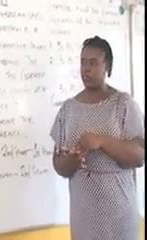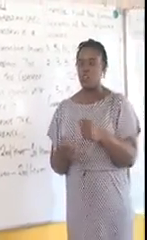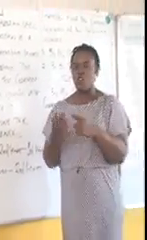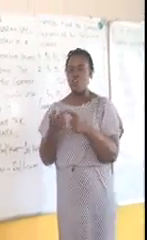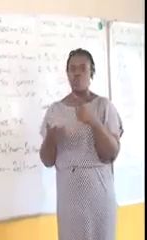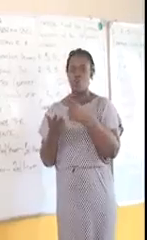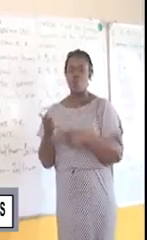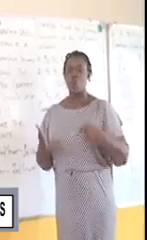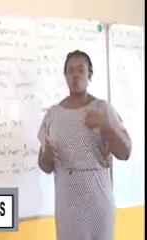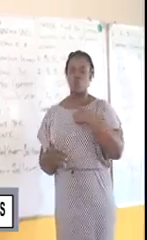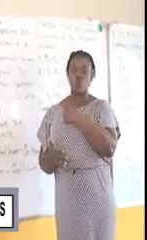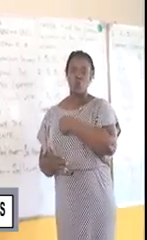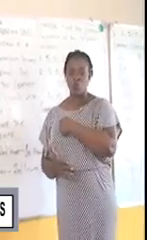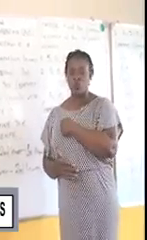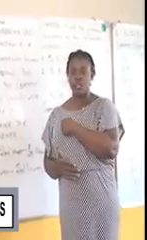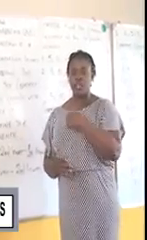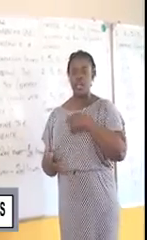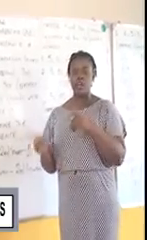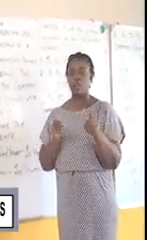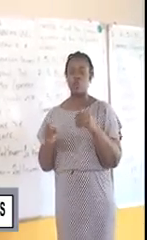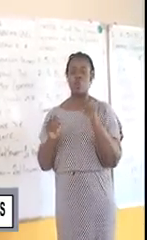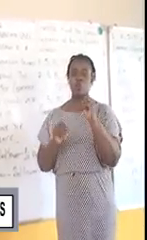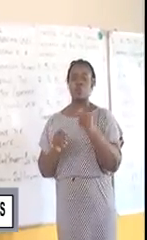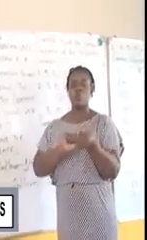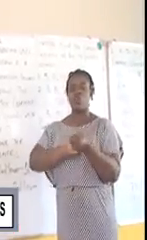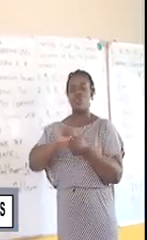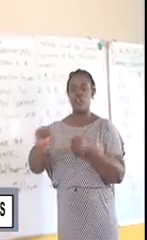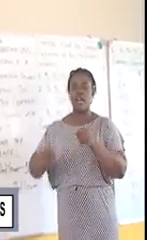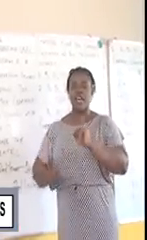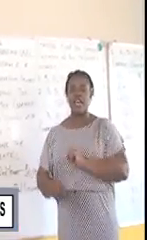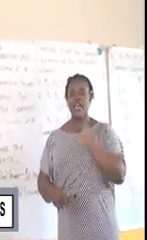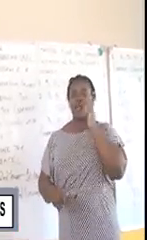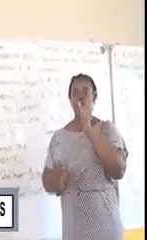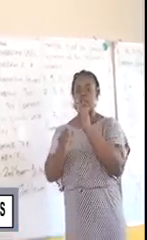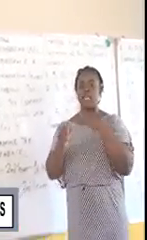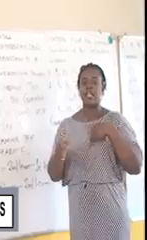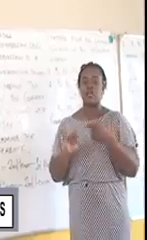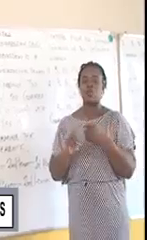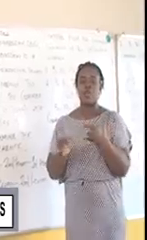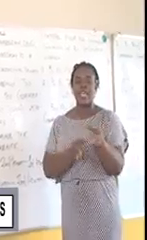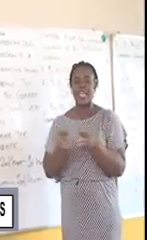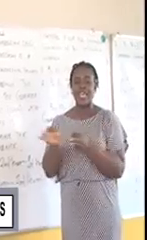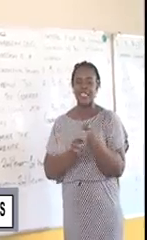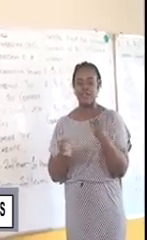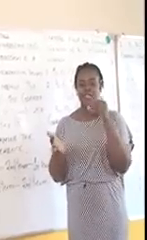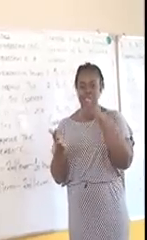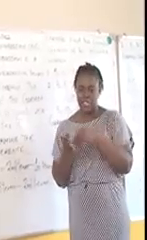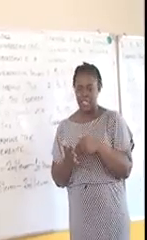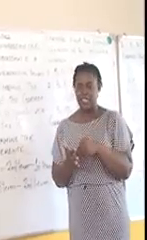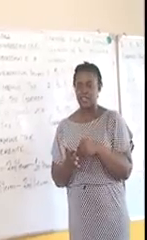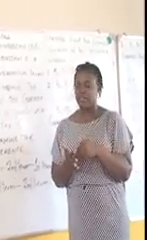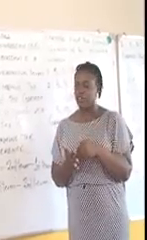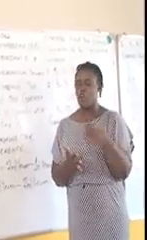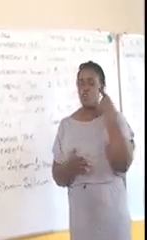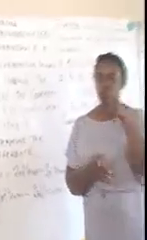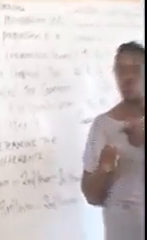from what we've done so far, I would like to explain some few things in a few minutes in